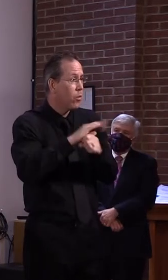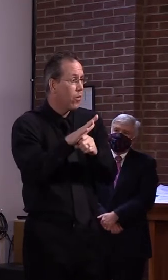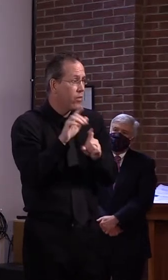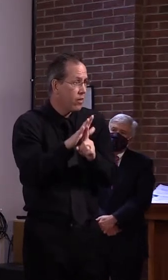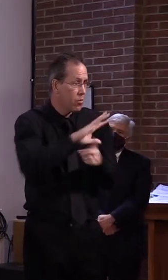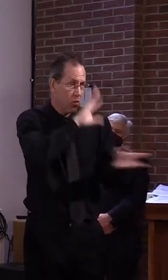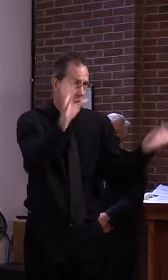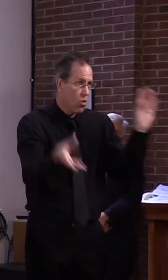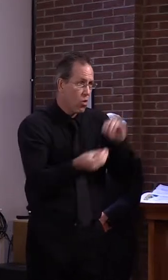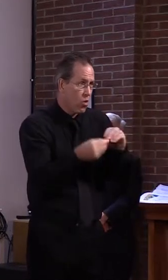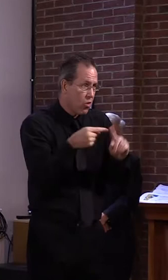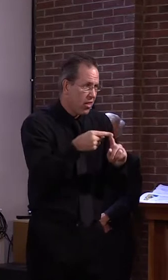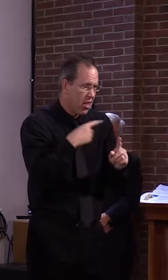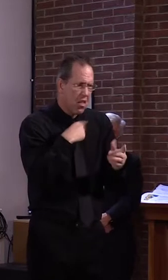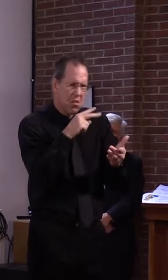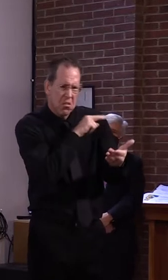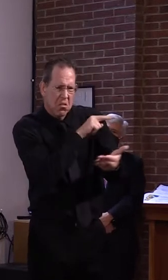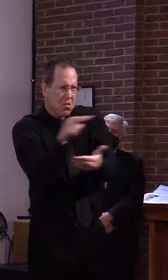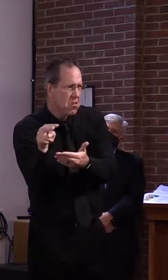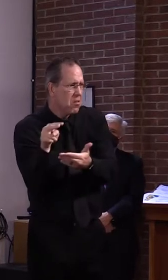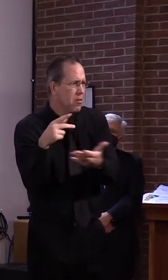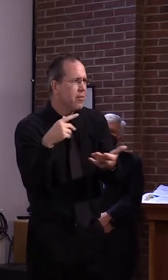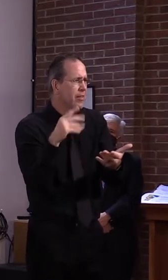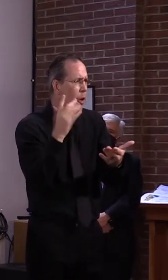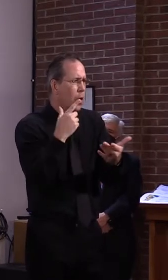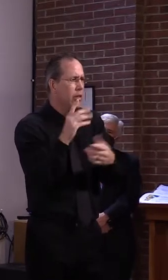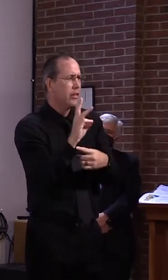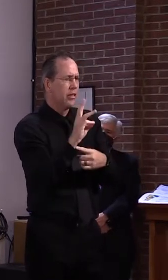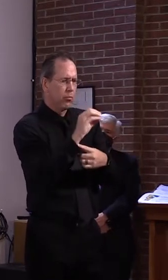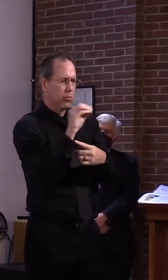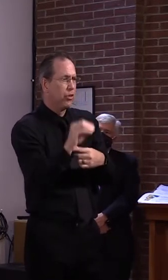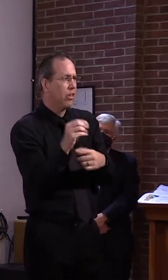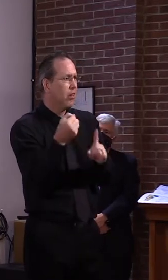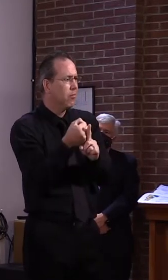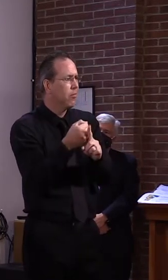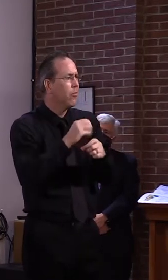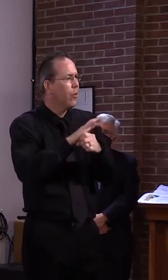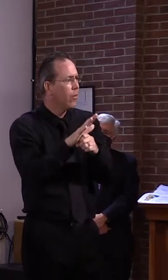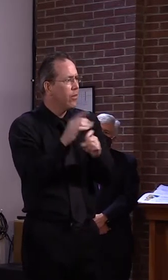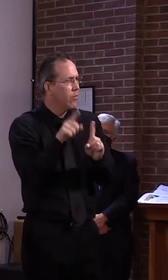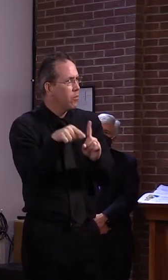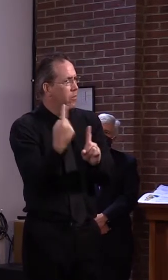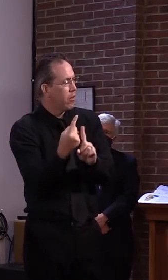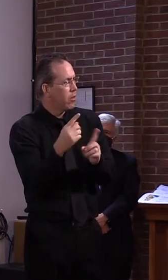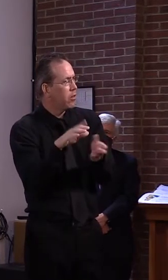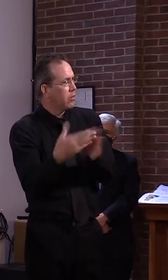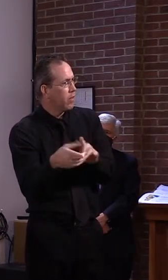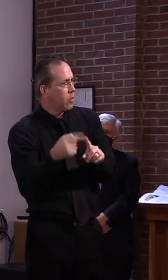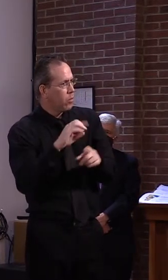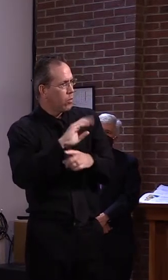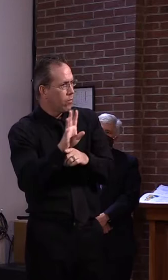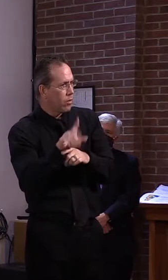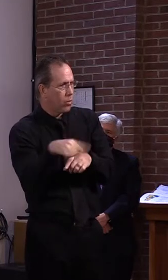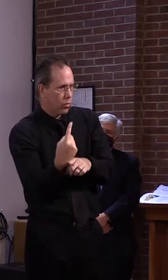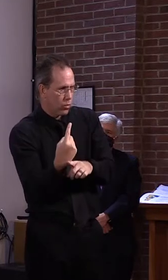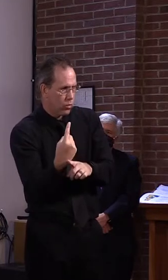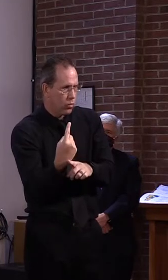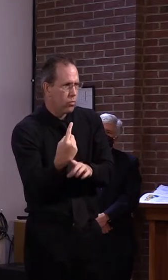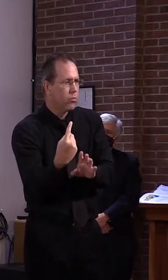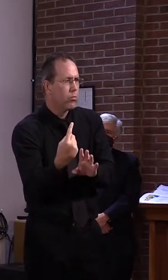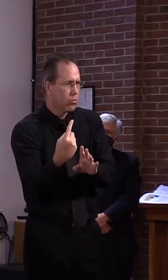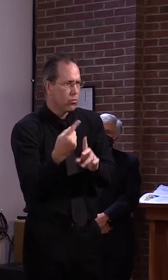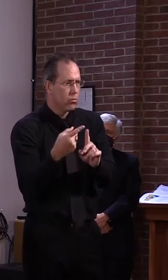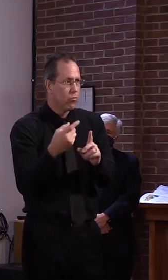country, 6% will say COVID was the only thing that killed the person. They were a